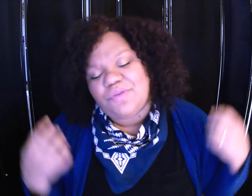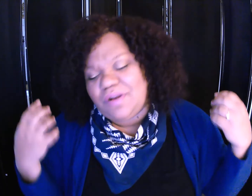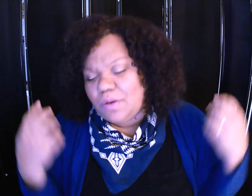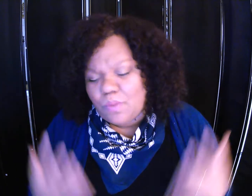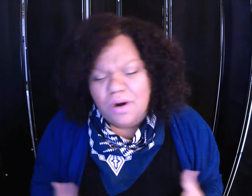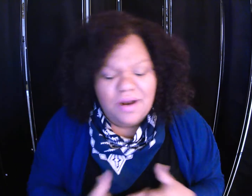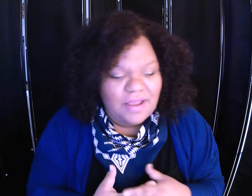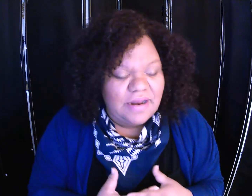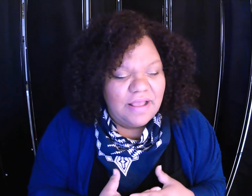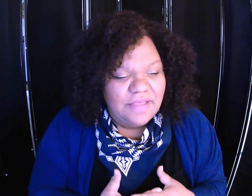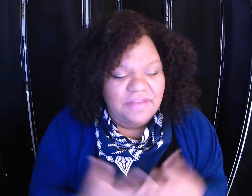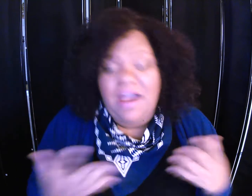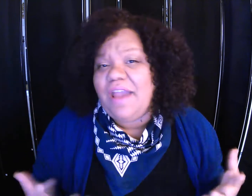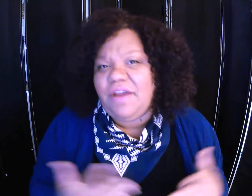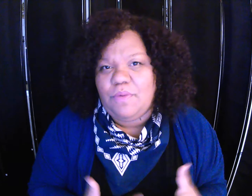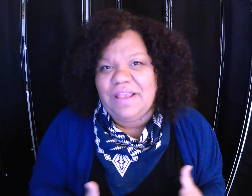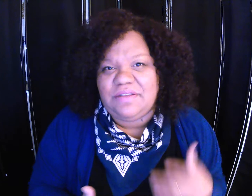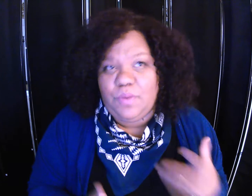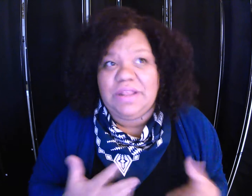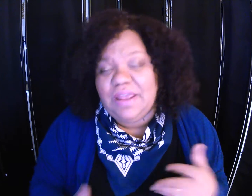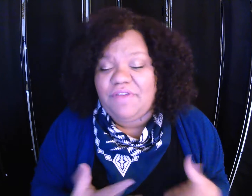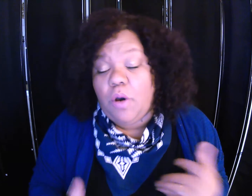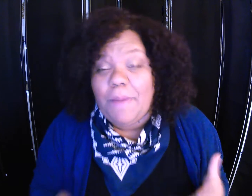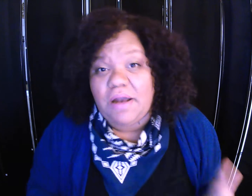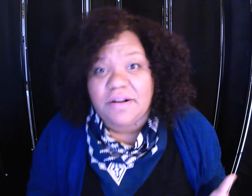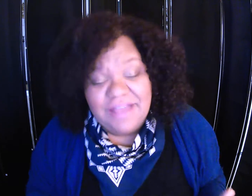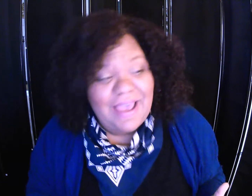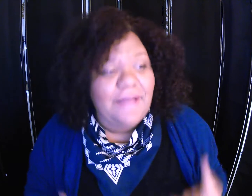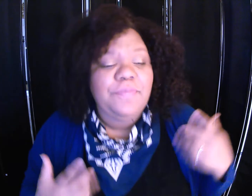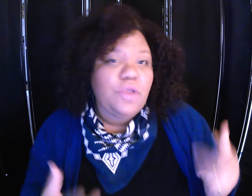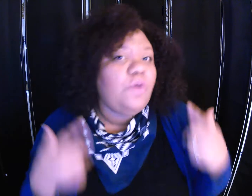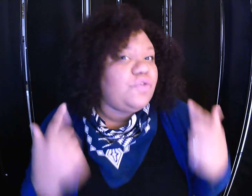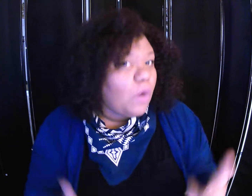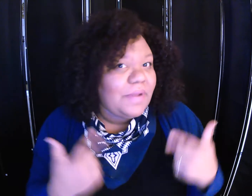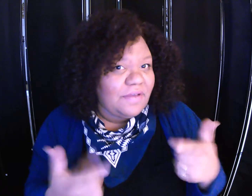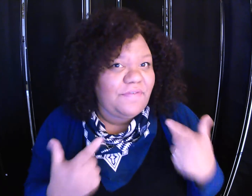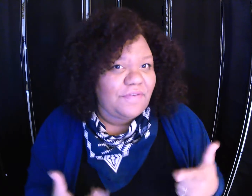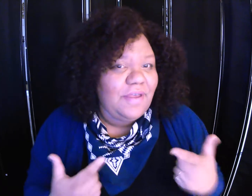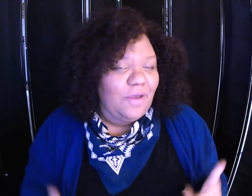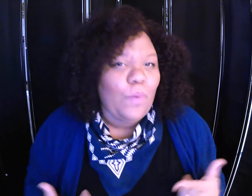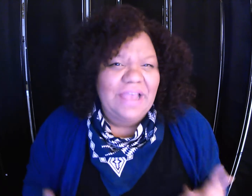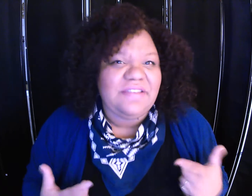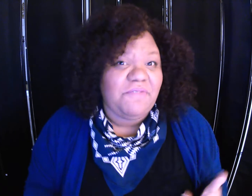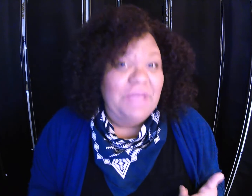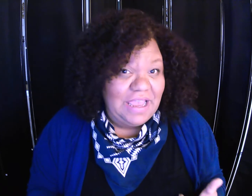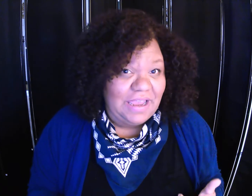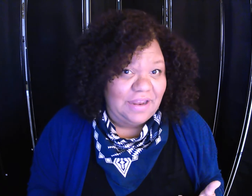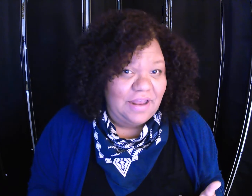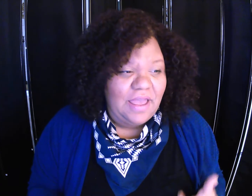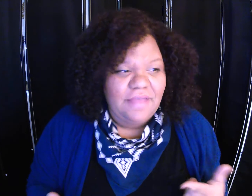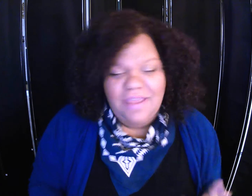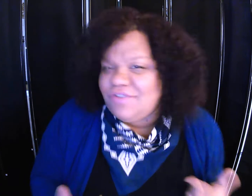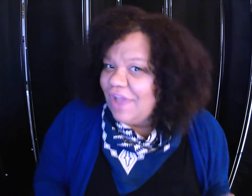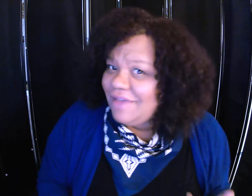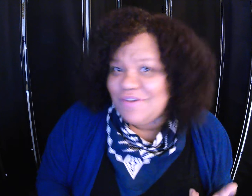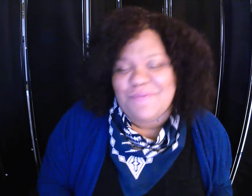and our work and the tiring ways that we live and go about our day. Those normative ways of being, they jive you, man.